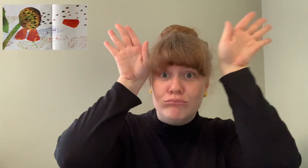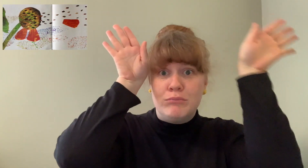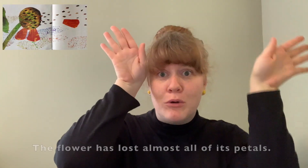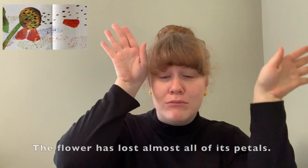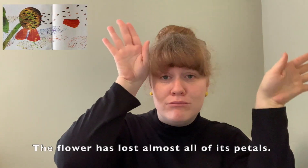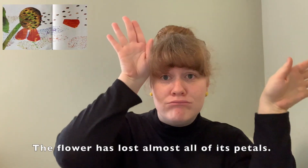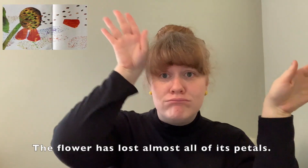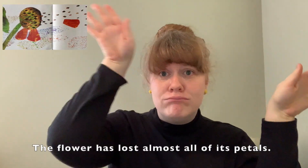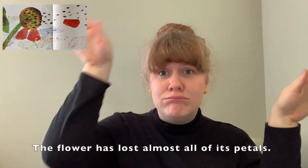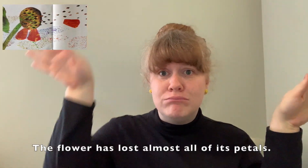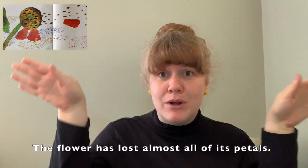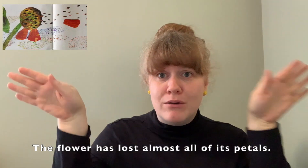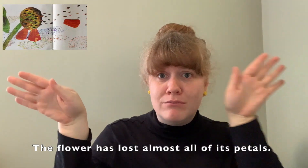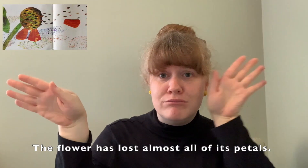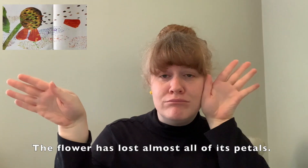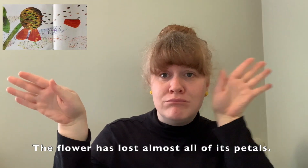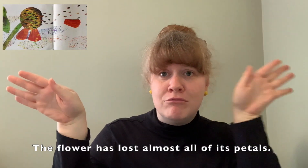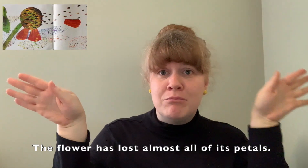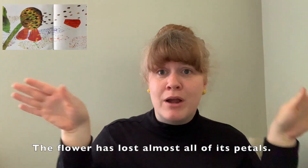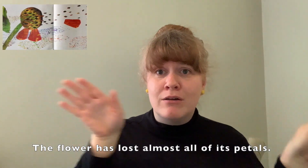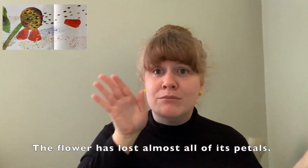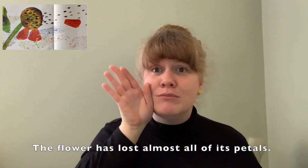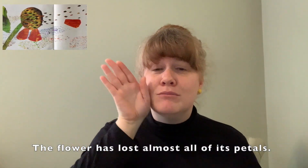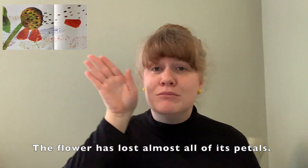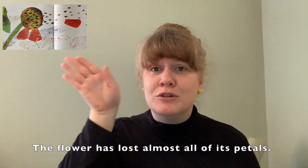The flower has lost almost all of its petals.